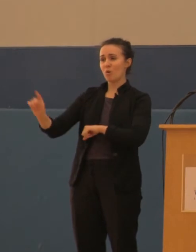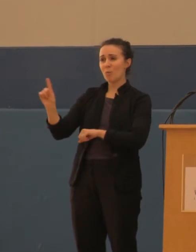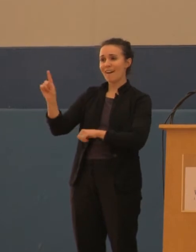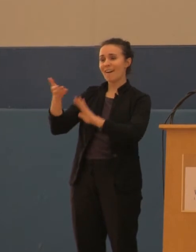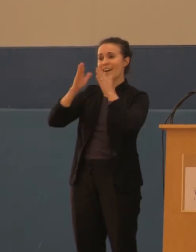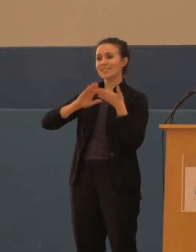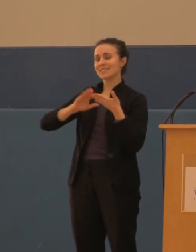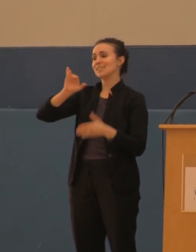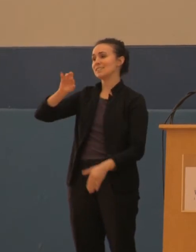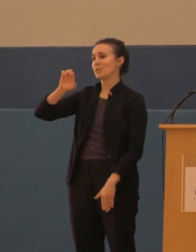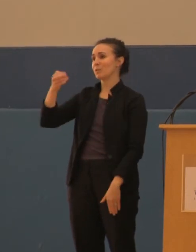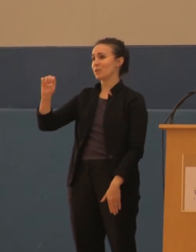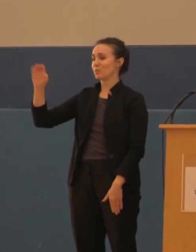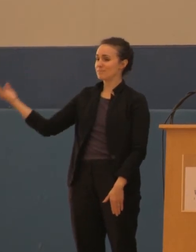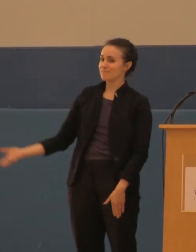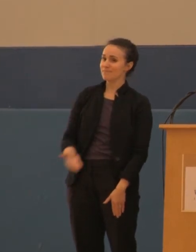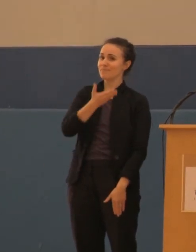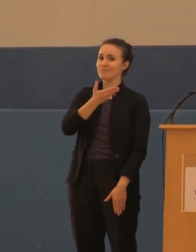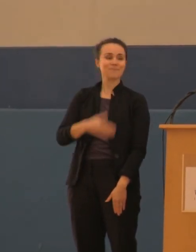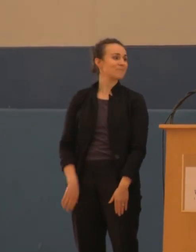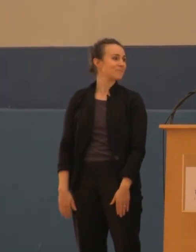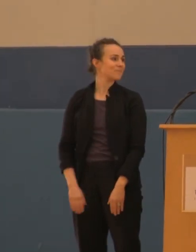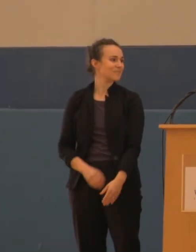you Juanita Perez.